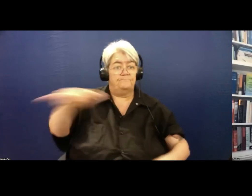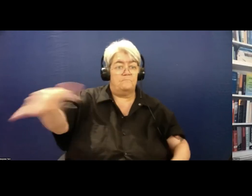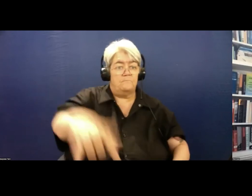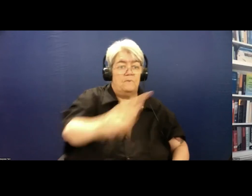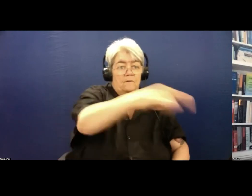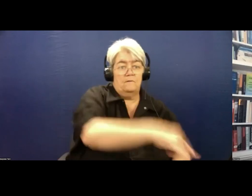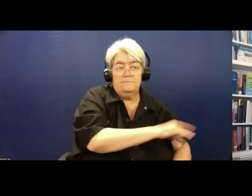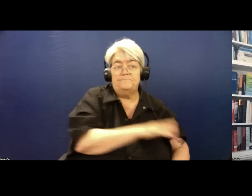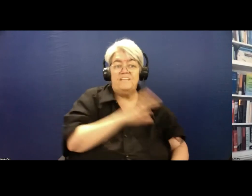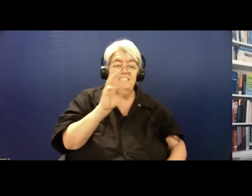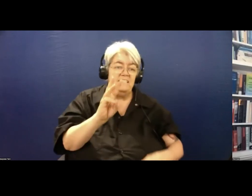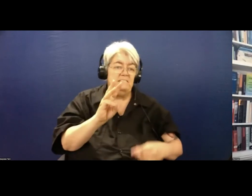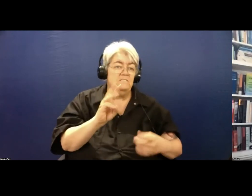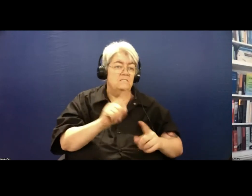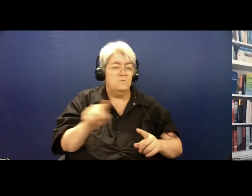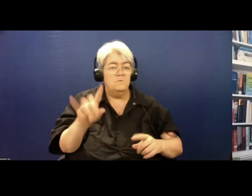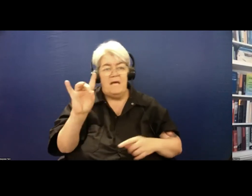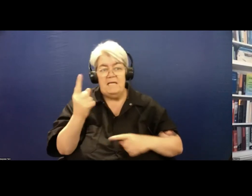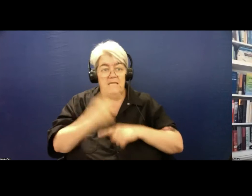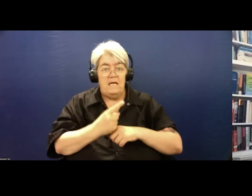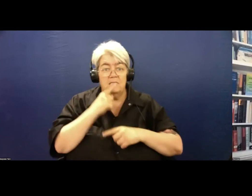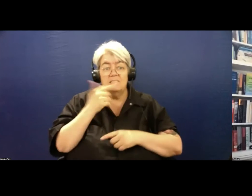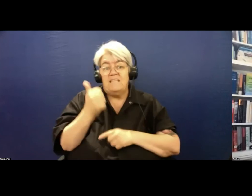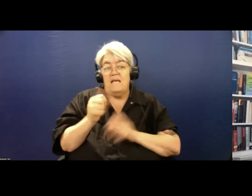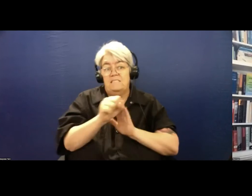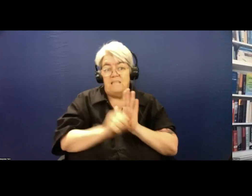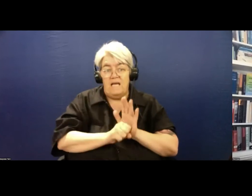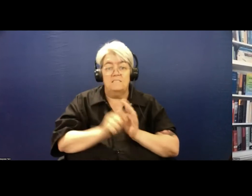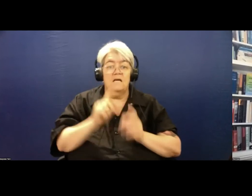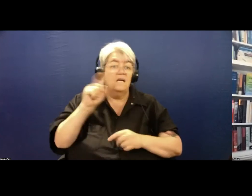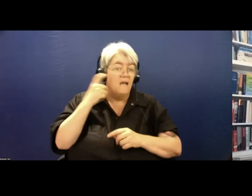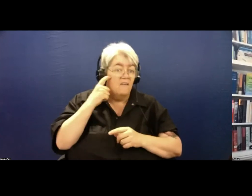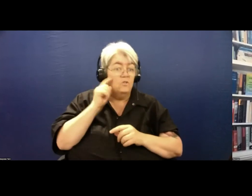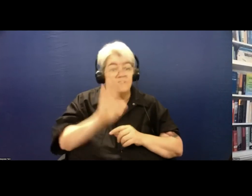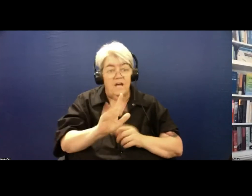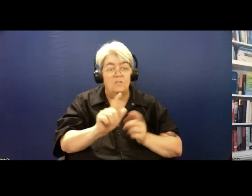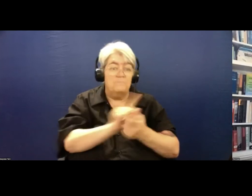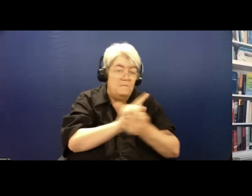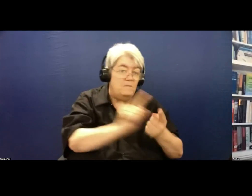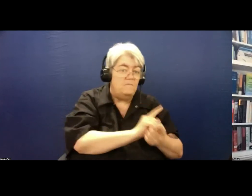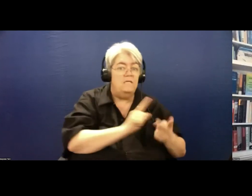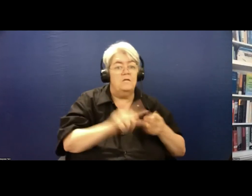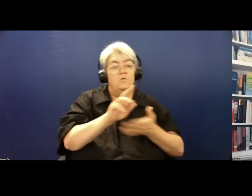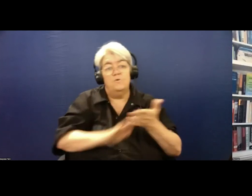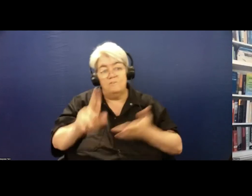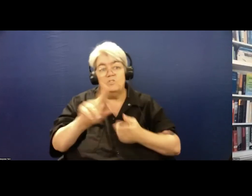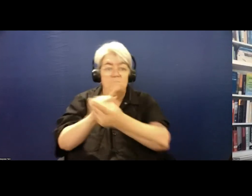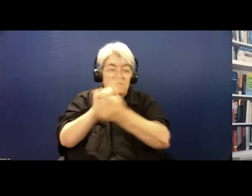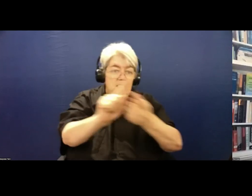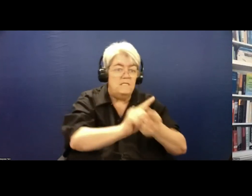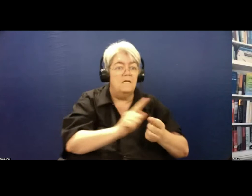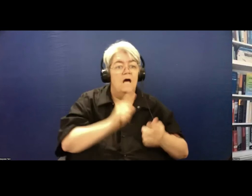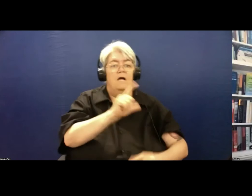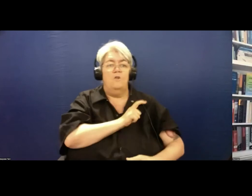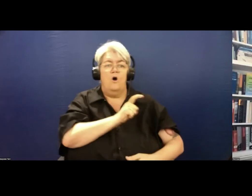days, we went to, I think, 10 different states and met with governors and heads of universities and heads of law enforcement. And we